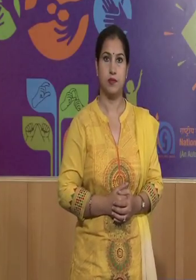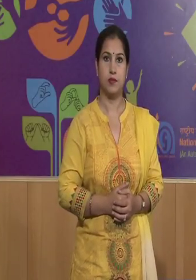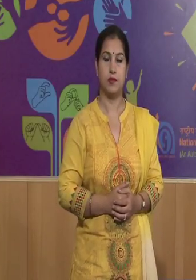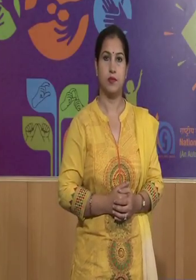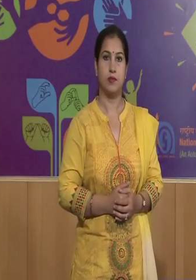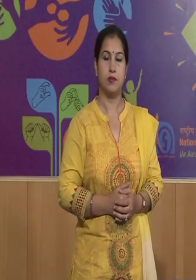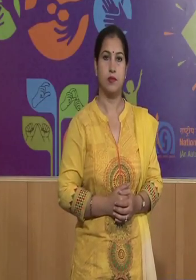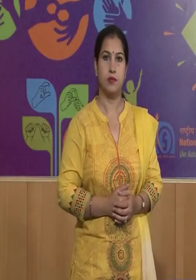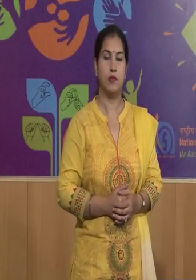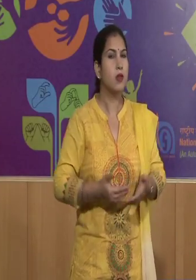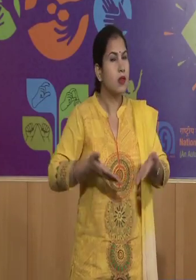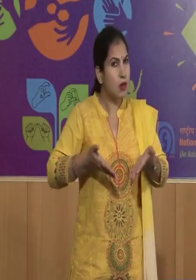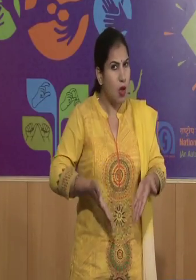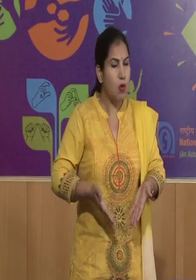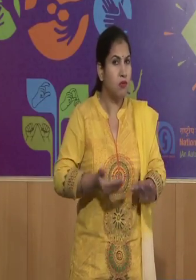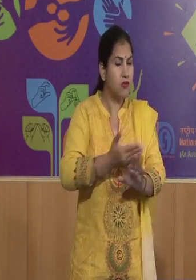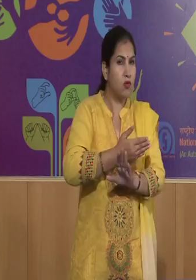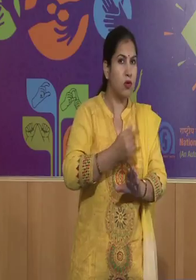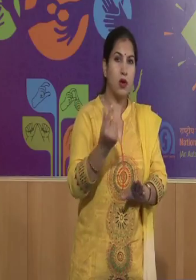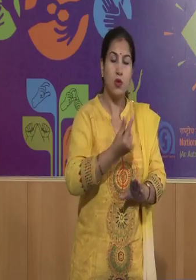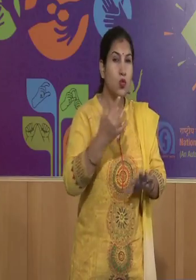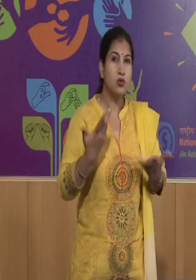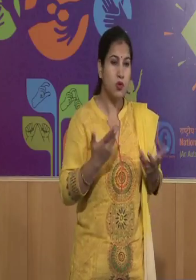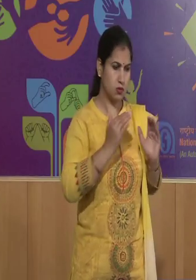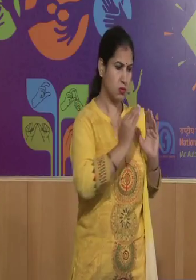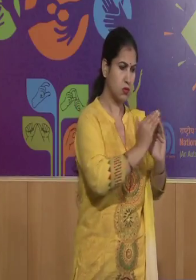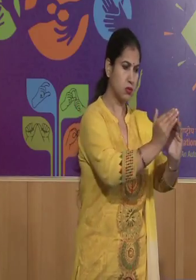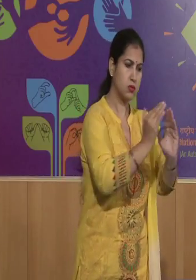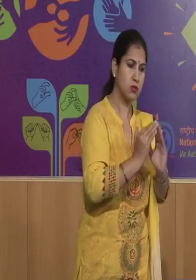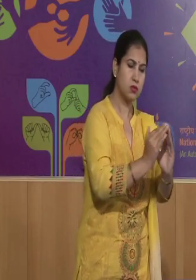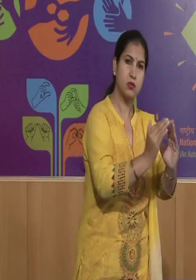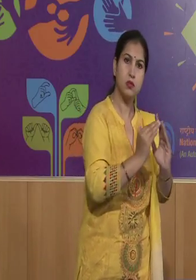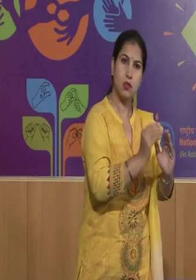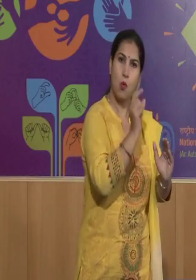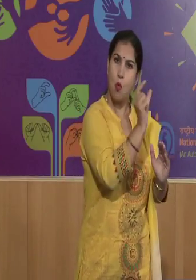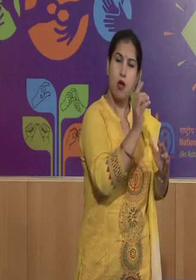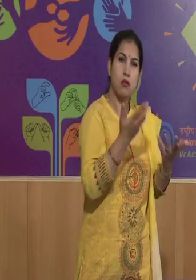Just now we used the word colonialism.